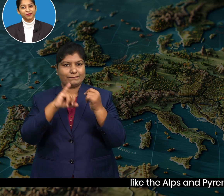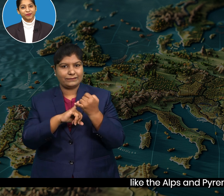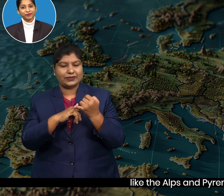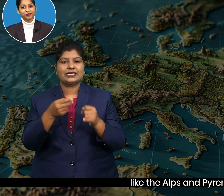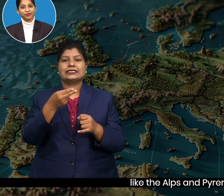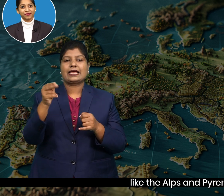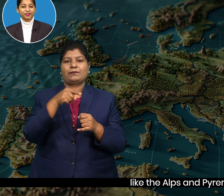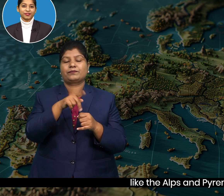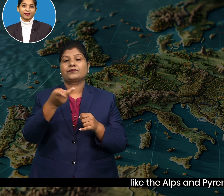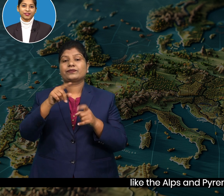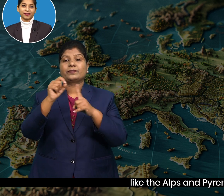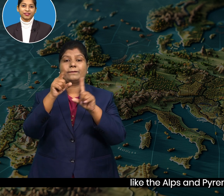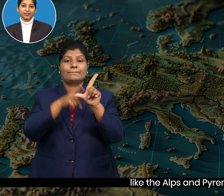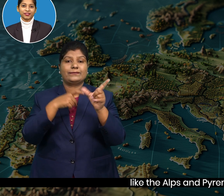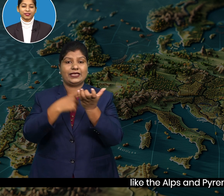Pyrenees.